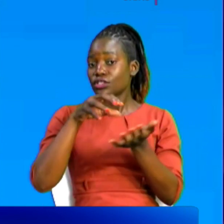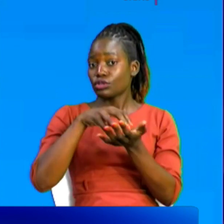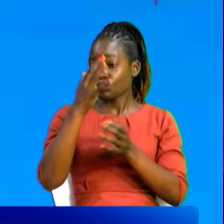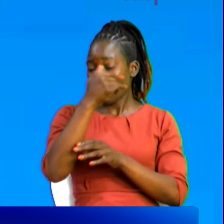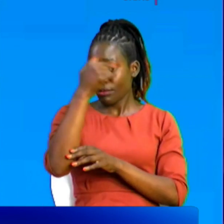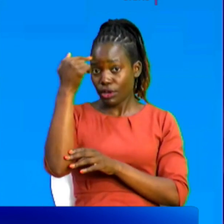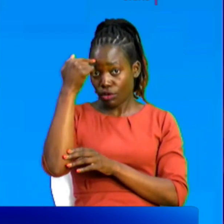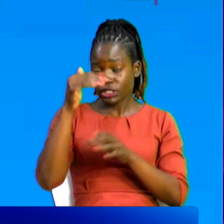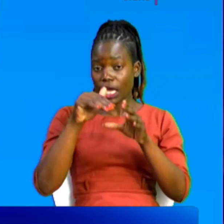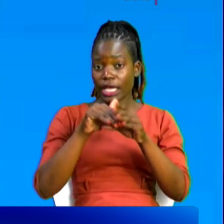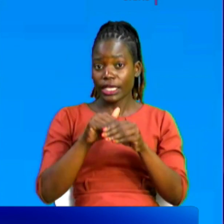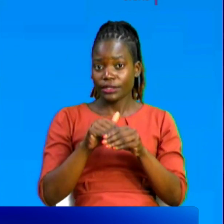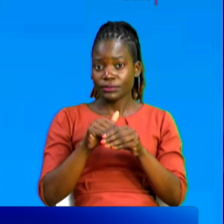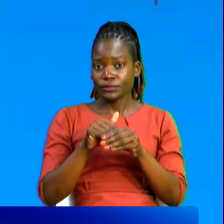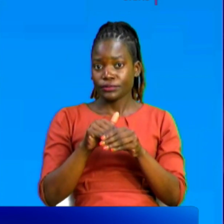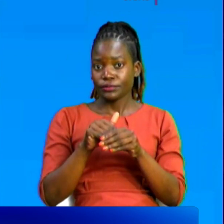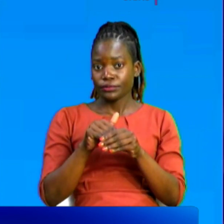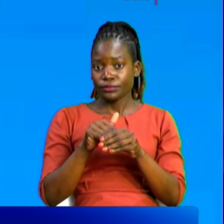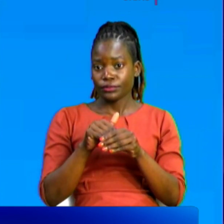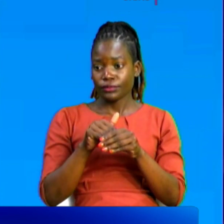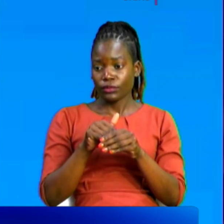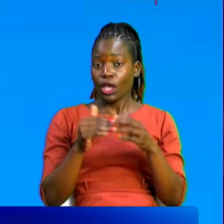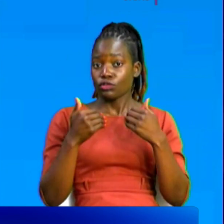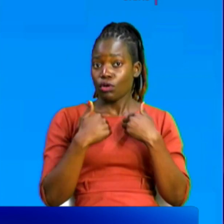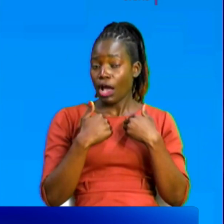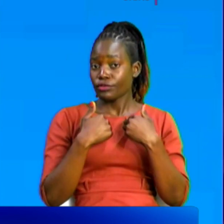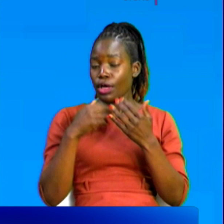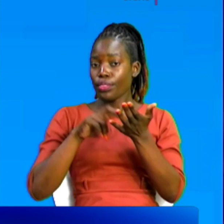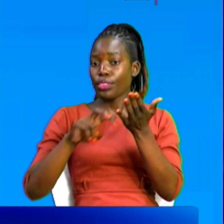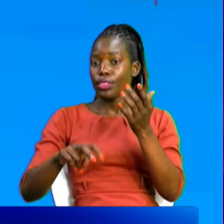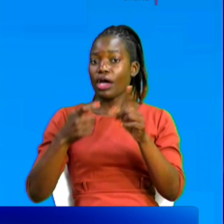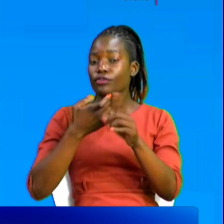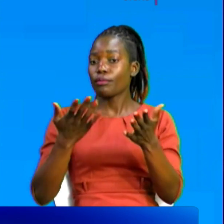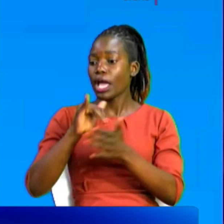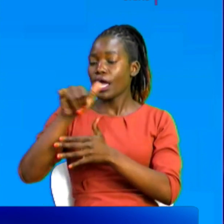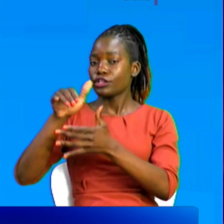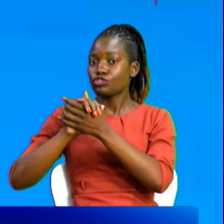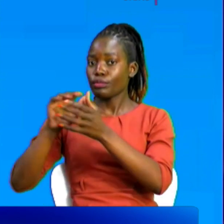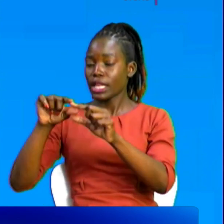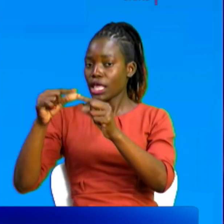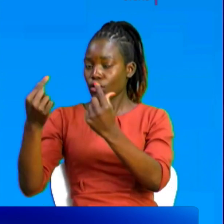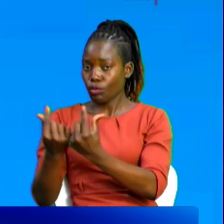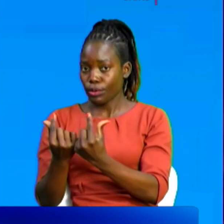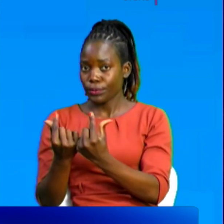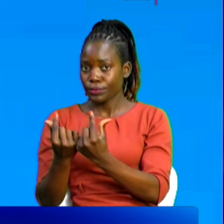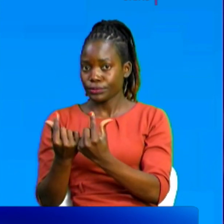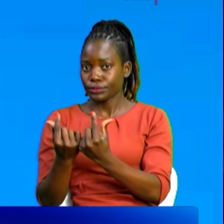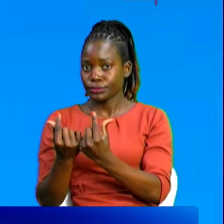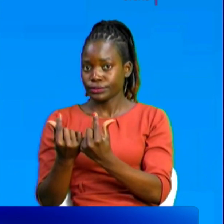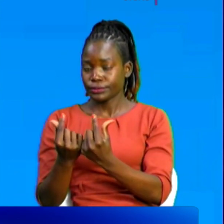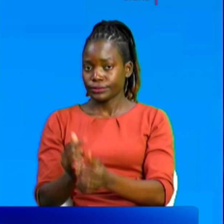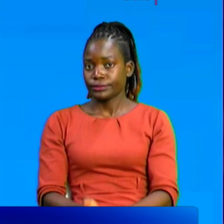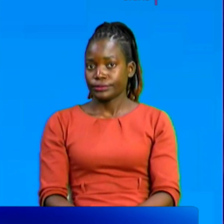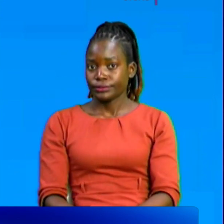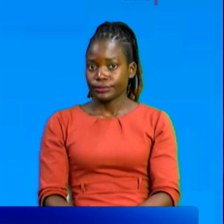because he may be construed to have defected from Jubilee political party?